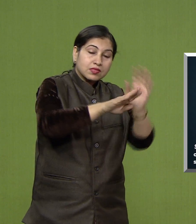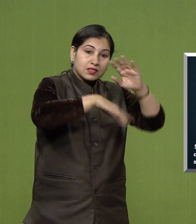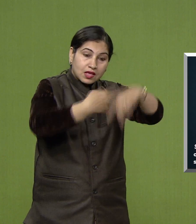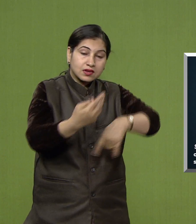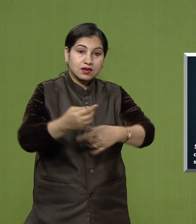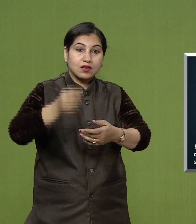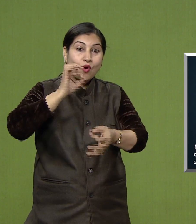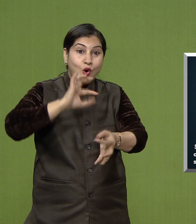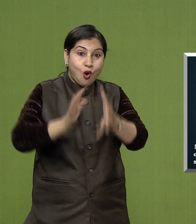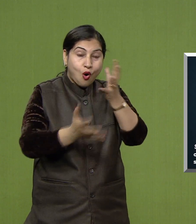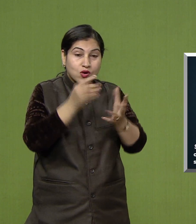ironing.